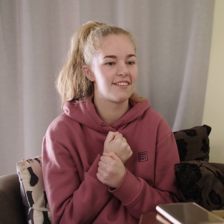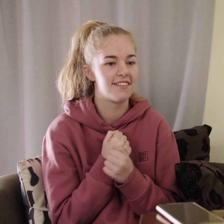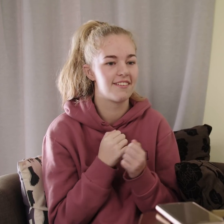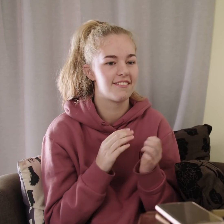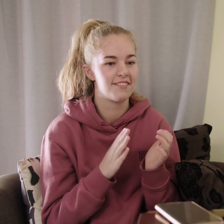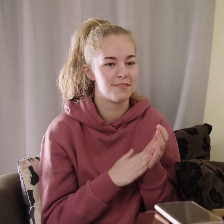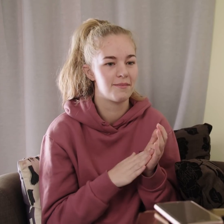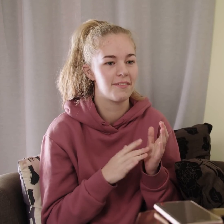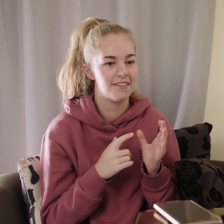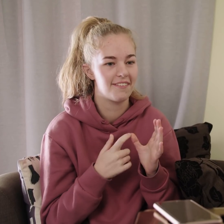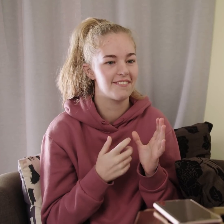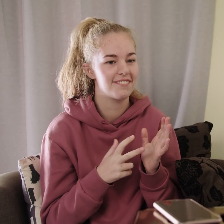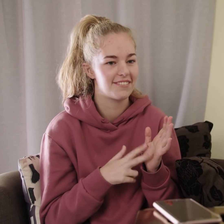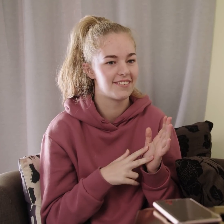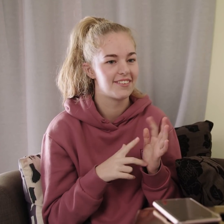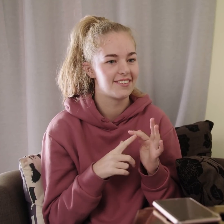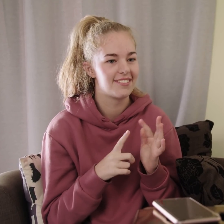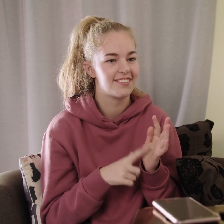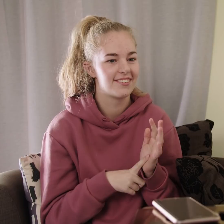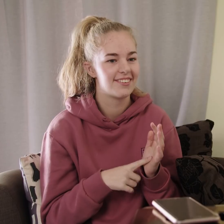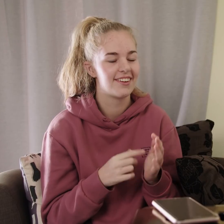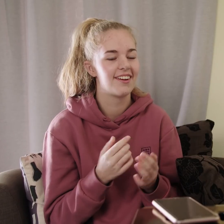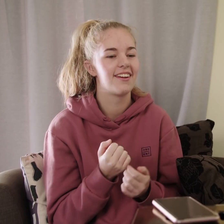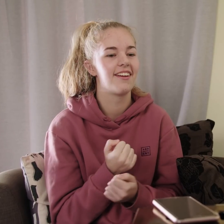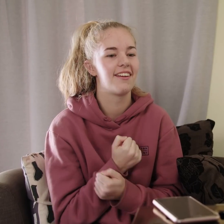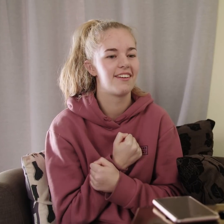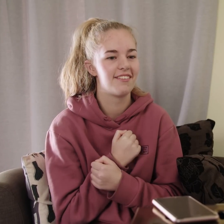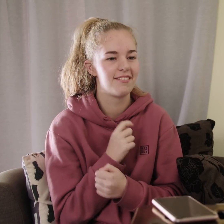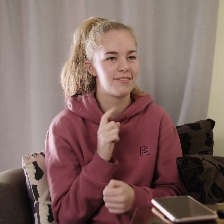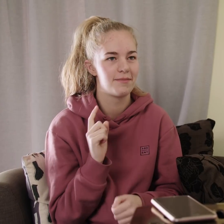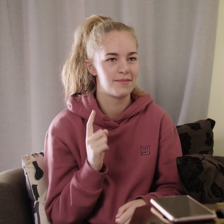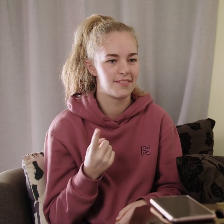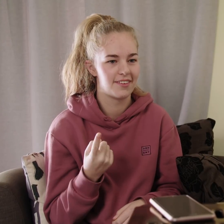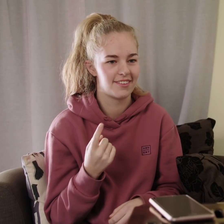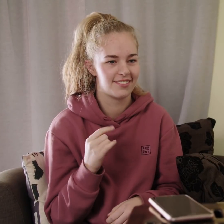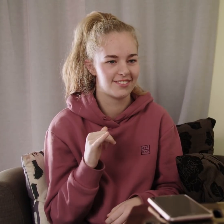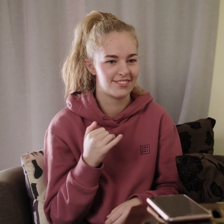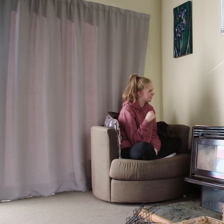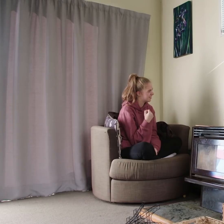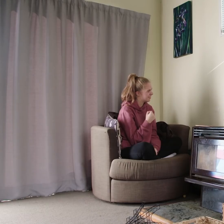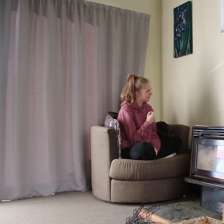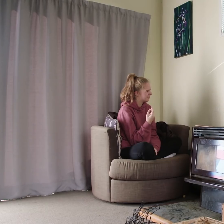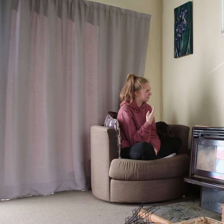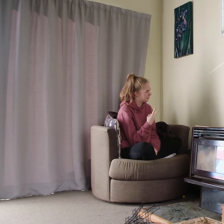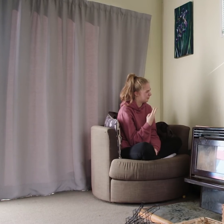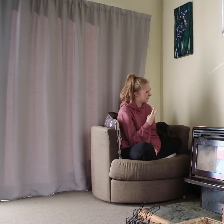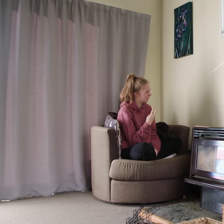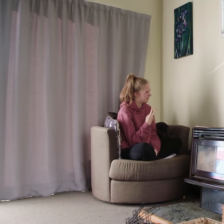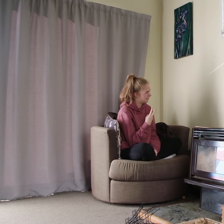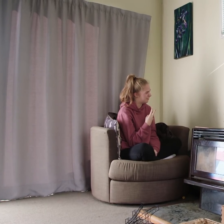already signing and that was her first language. And when it came time for her to transition to school, we wanted her to be in an environment where she could just relax and